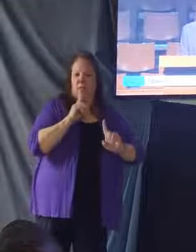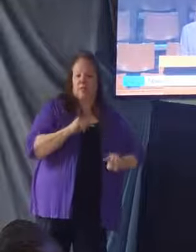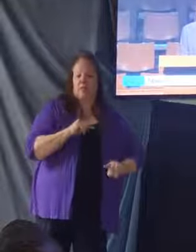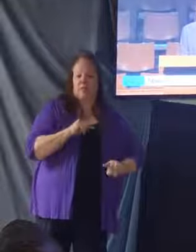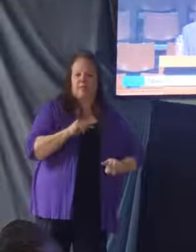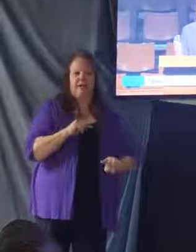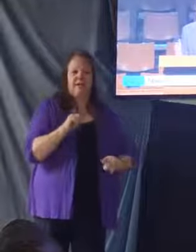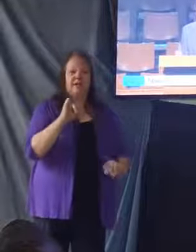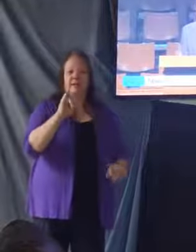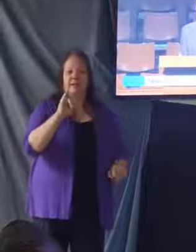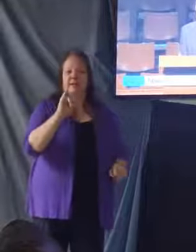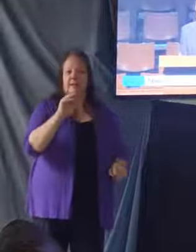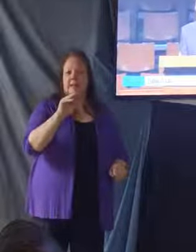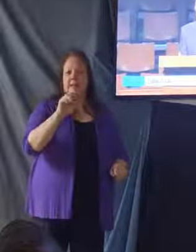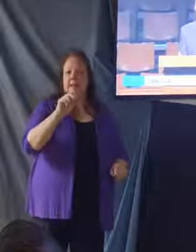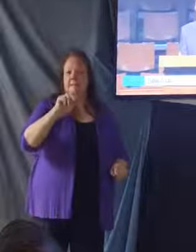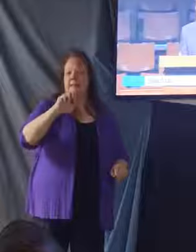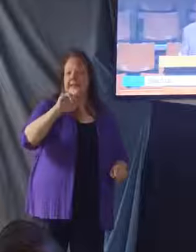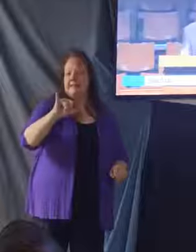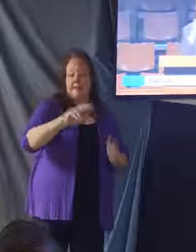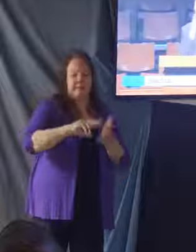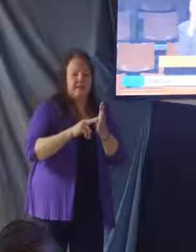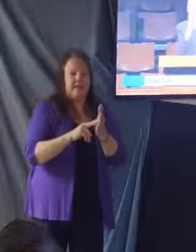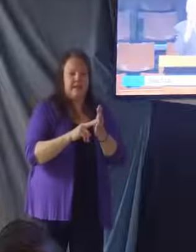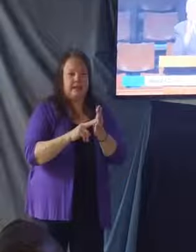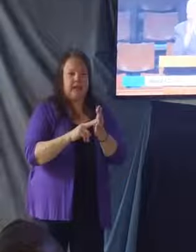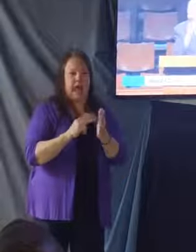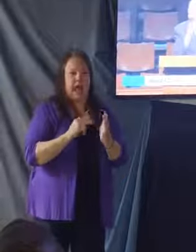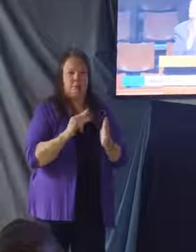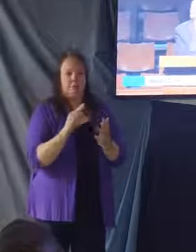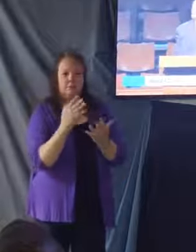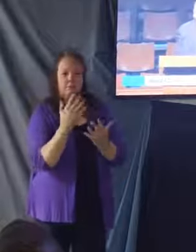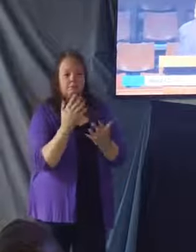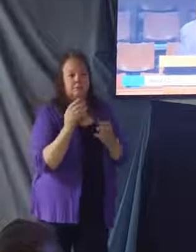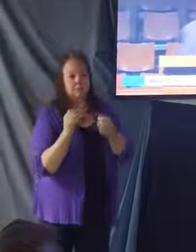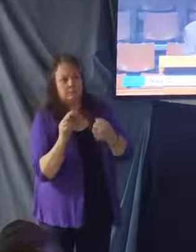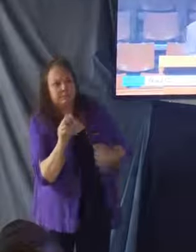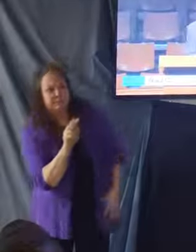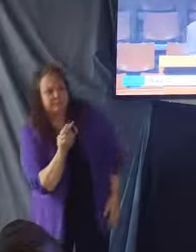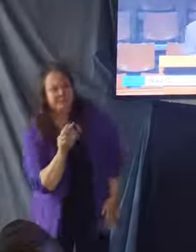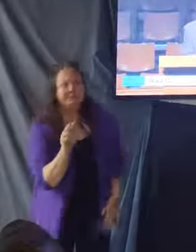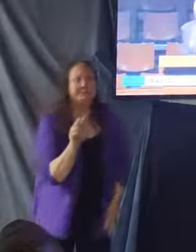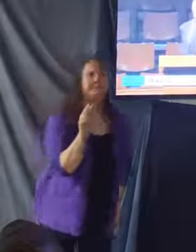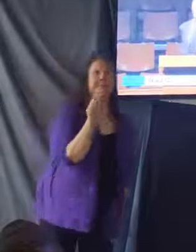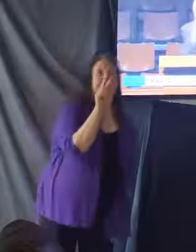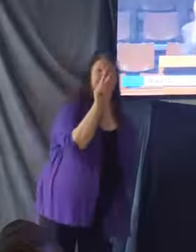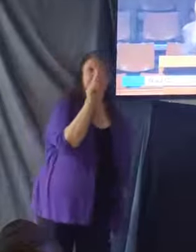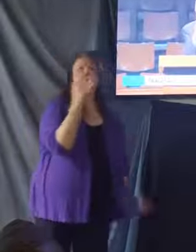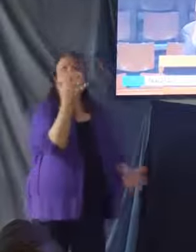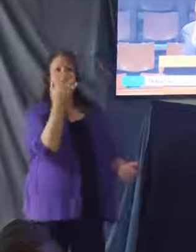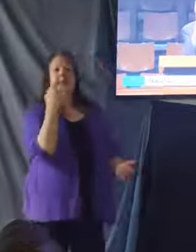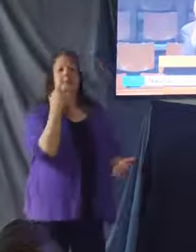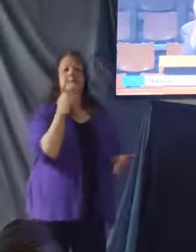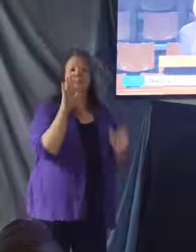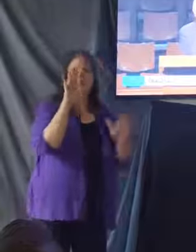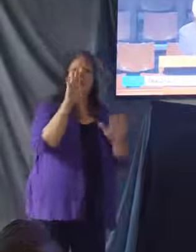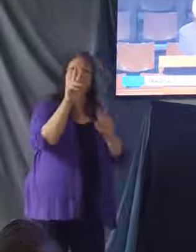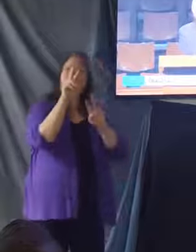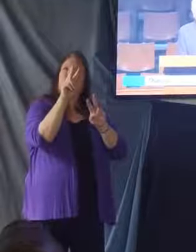The imminency of the Lord's return, it gives an expectancy. I'm looking for it. That's what he's saying. Looking for the blessed hope. What's